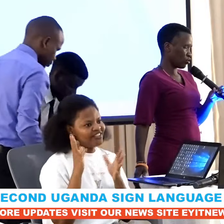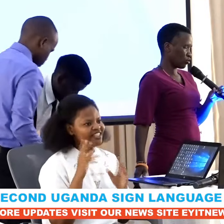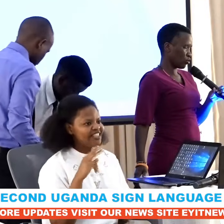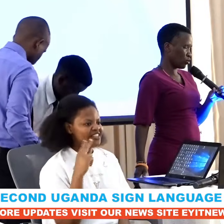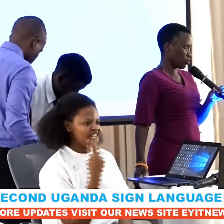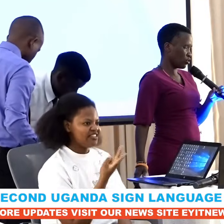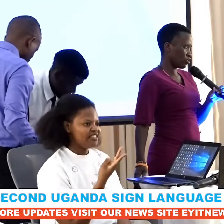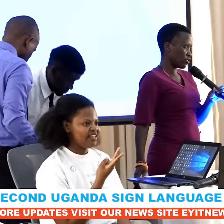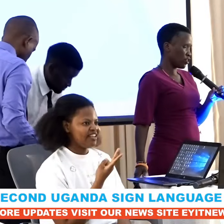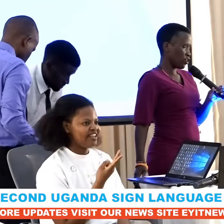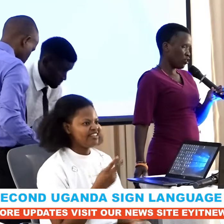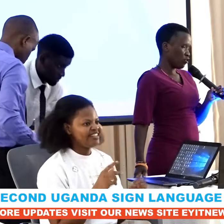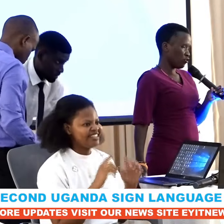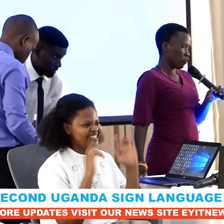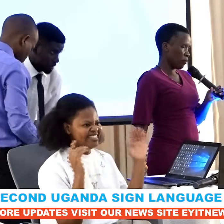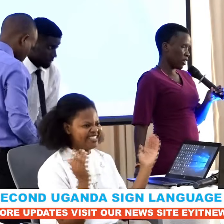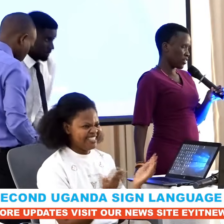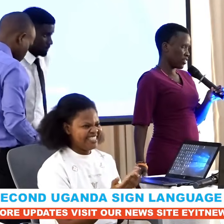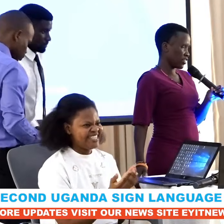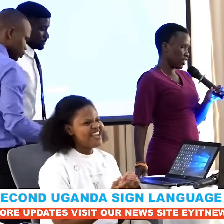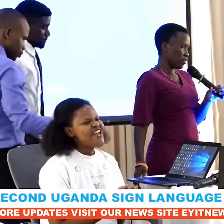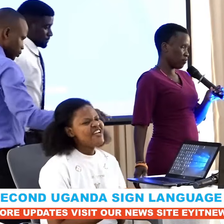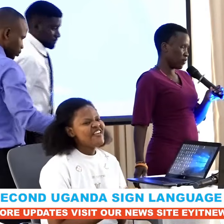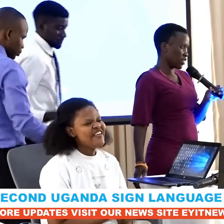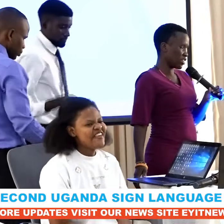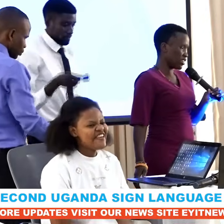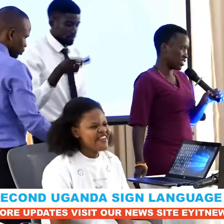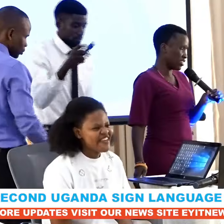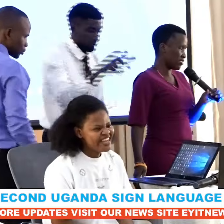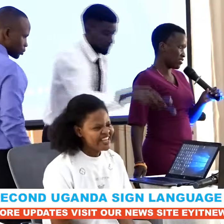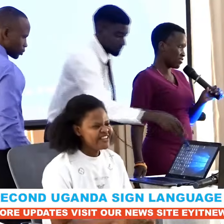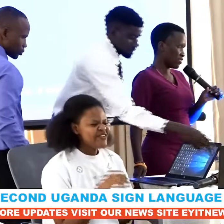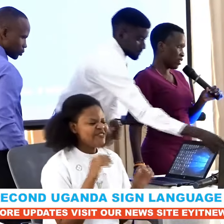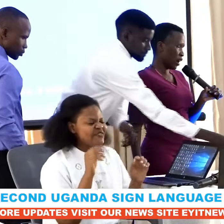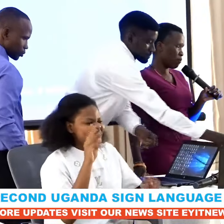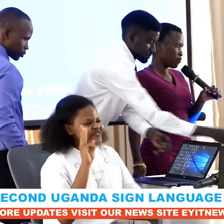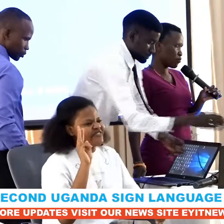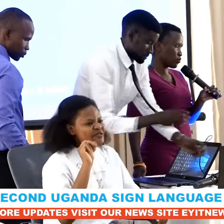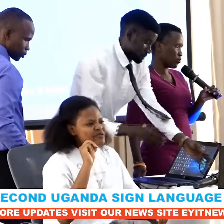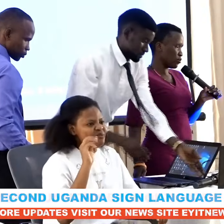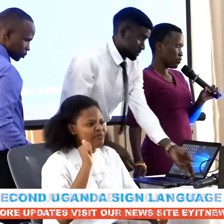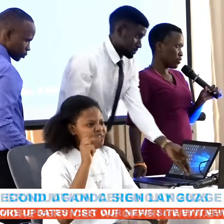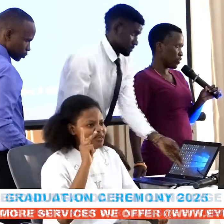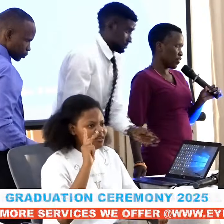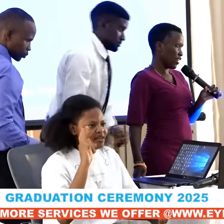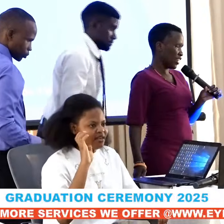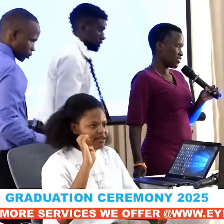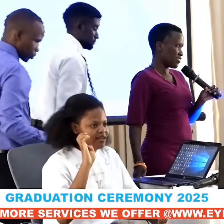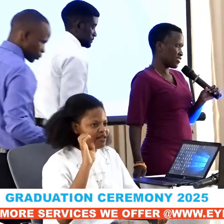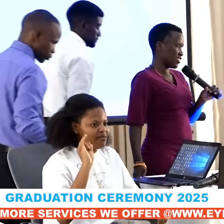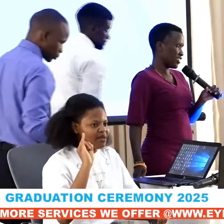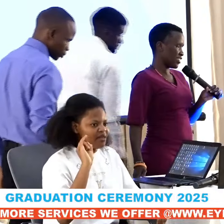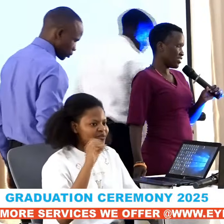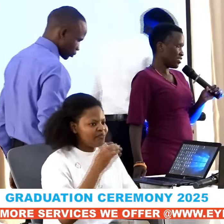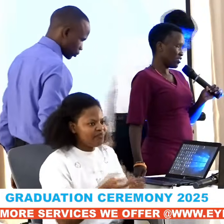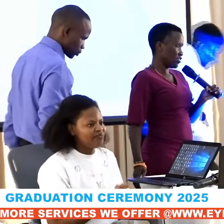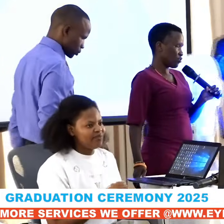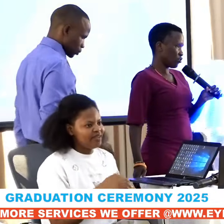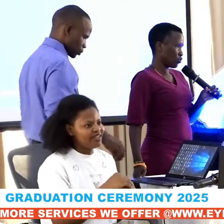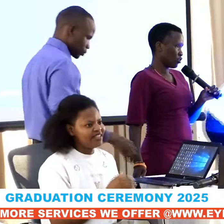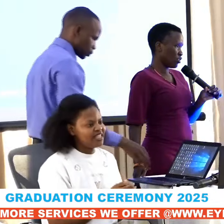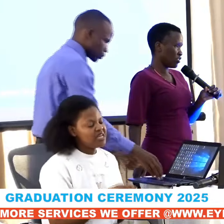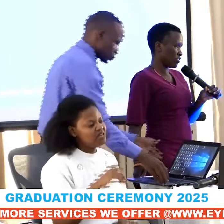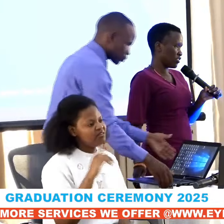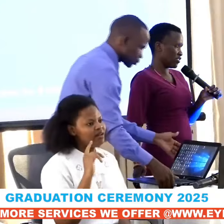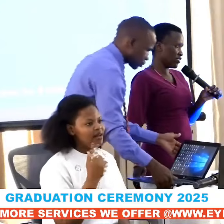second cohort for making it up to the last day. It's